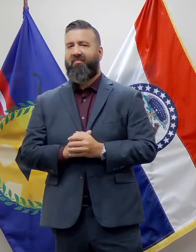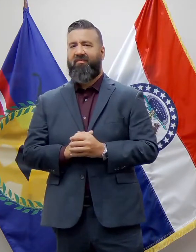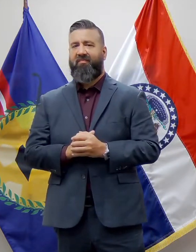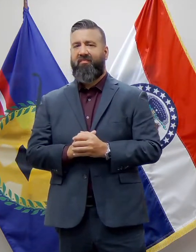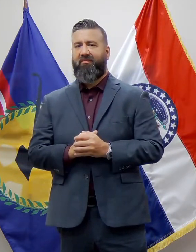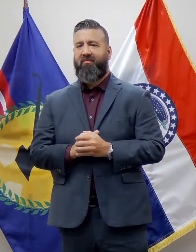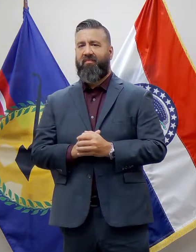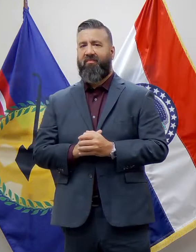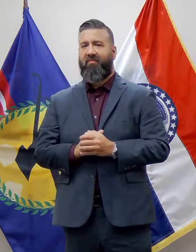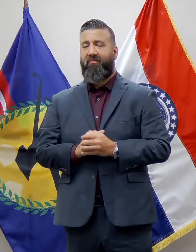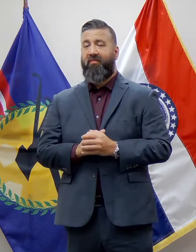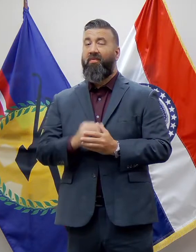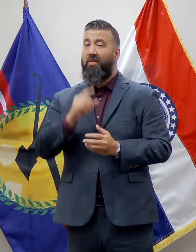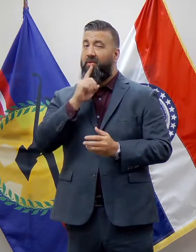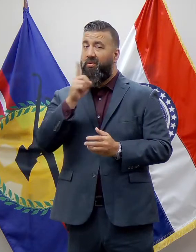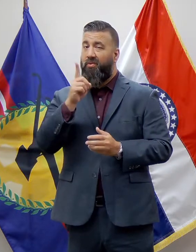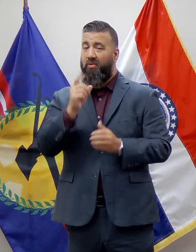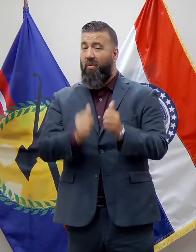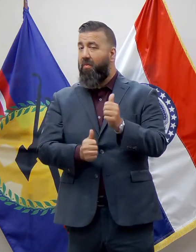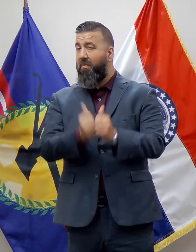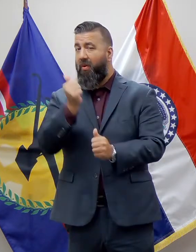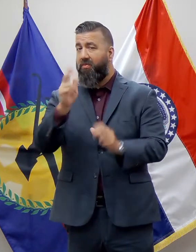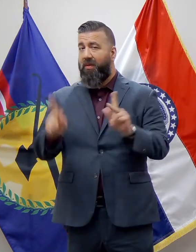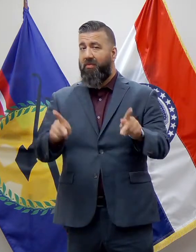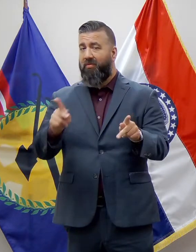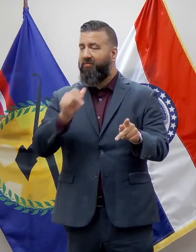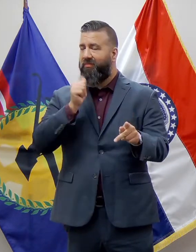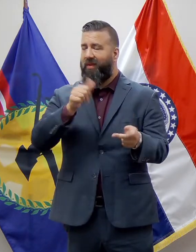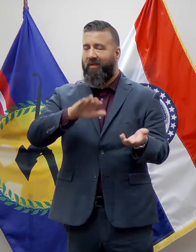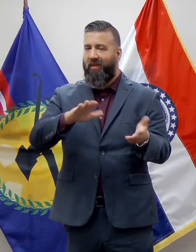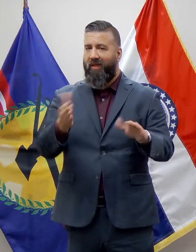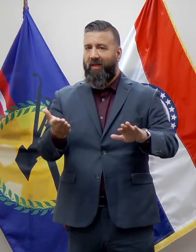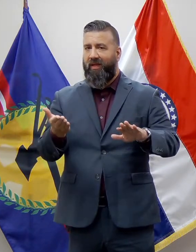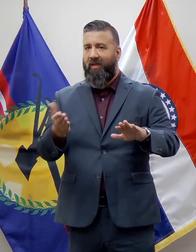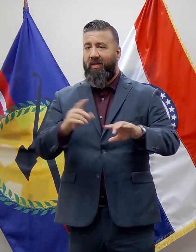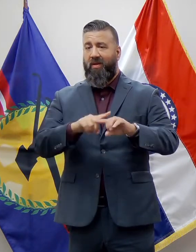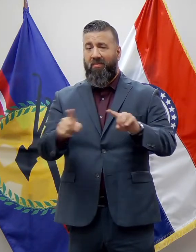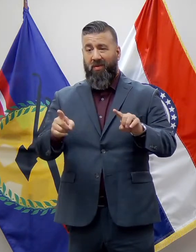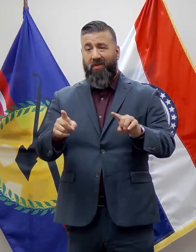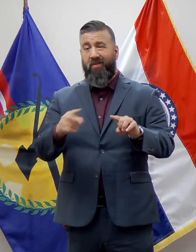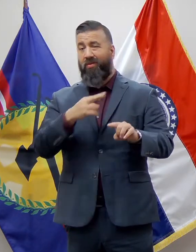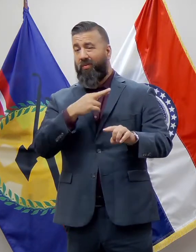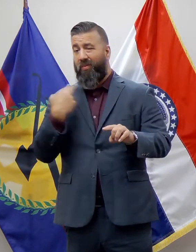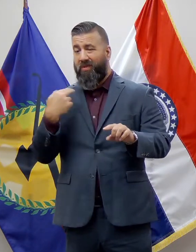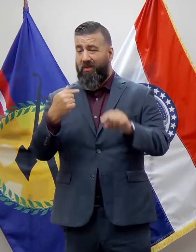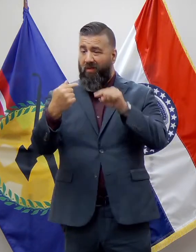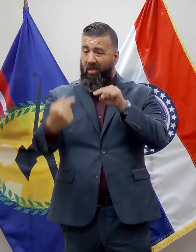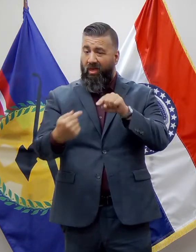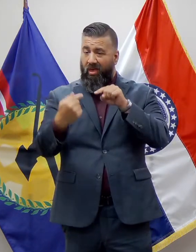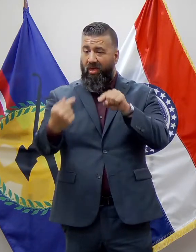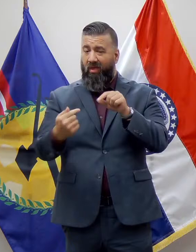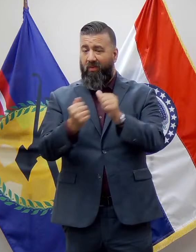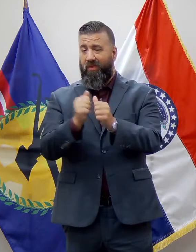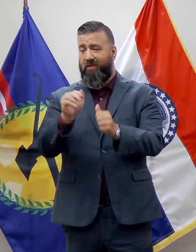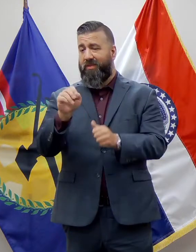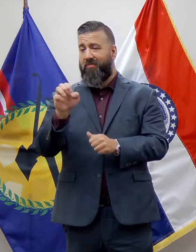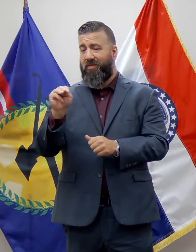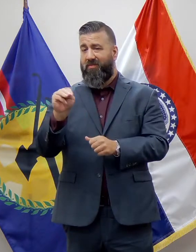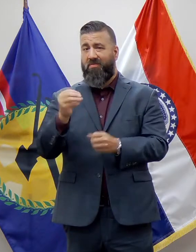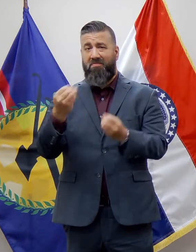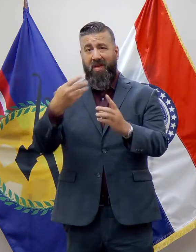It's true that dying is unlikely for most, but the risk of battling life-altering symptoms months, even years